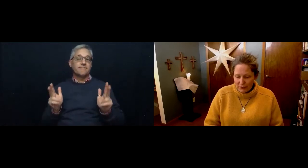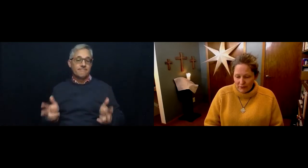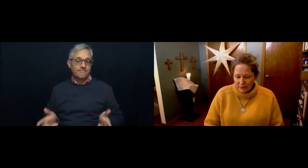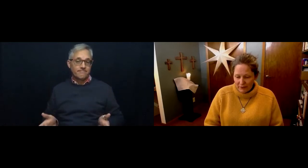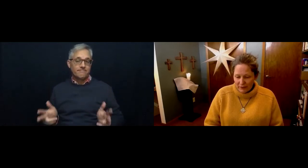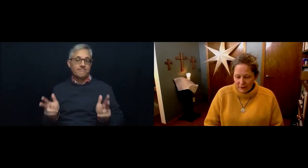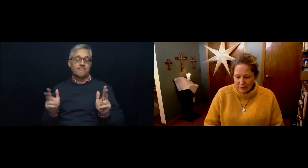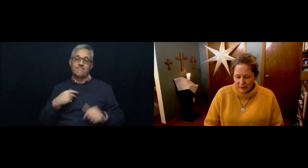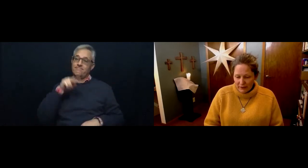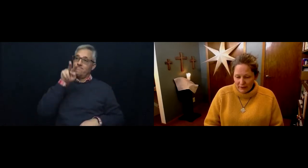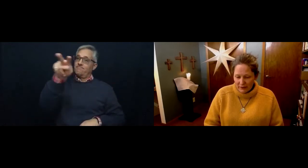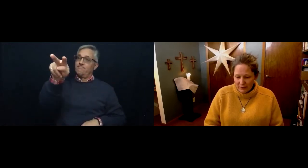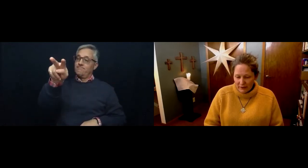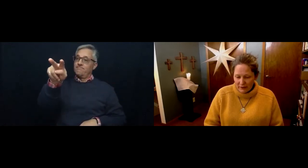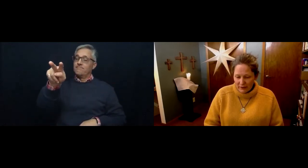change.